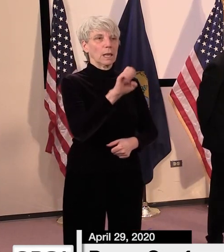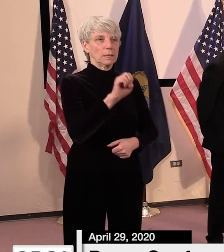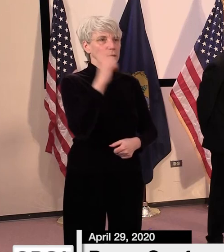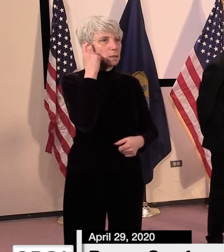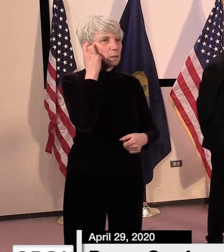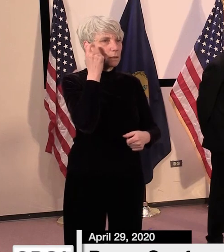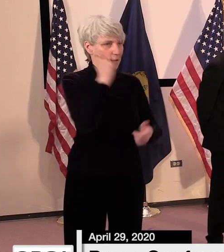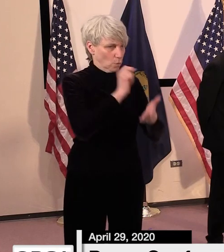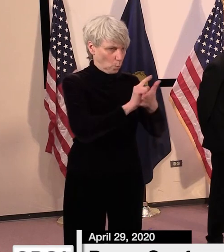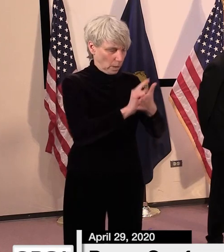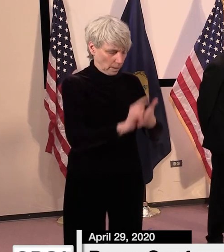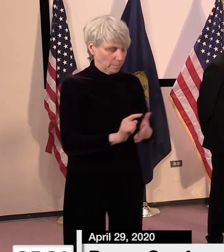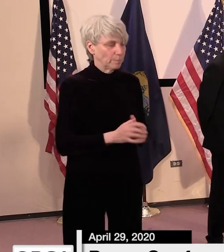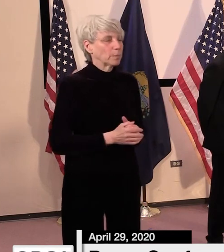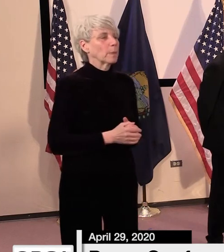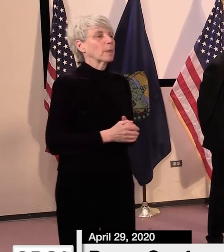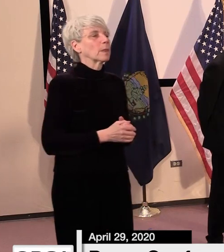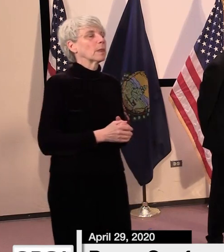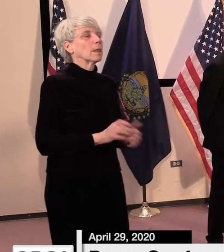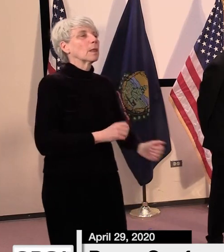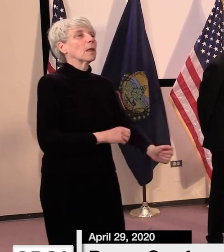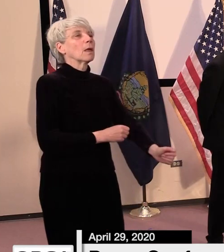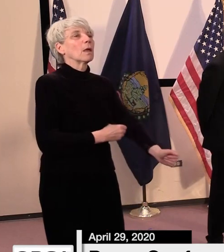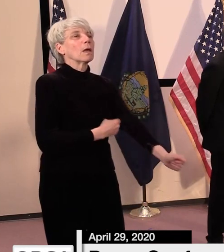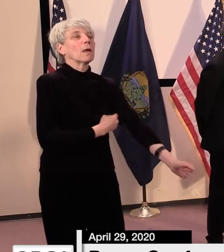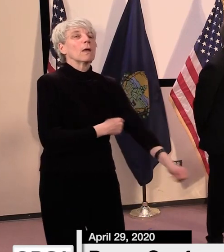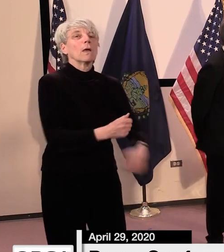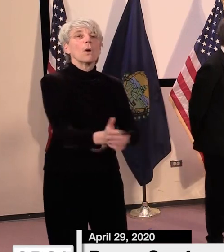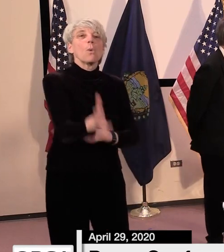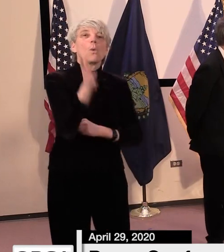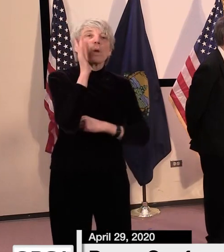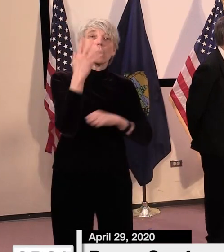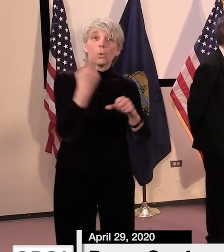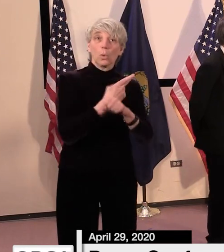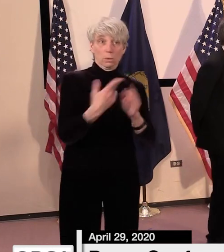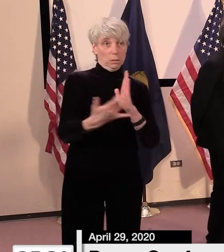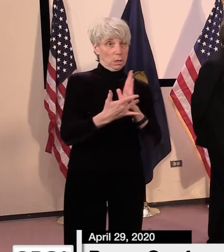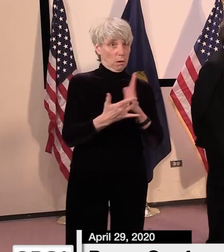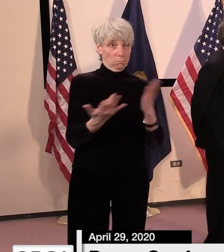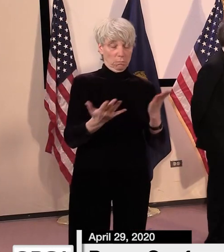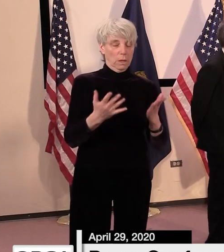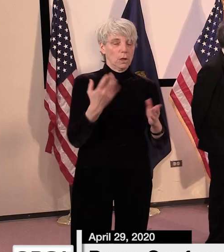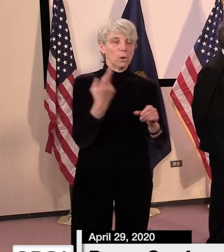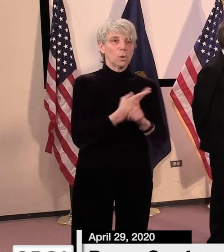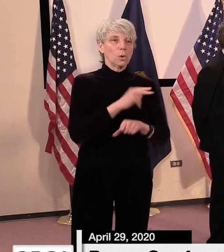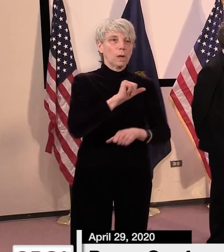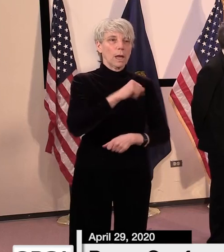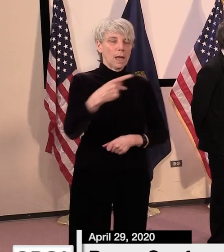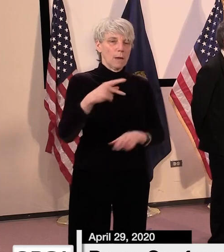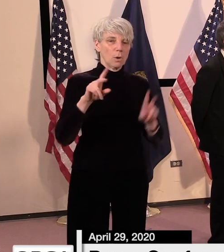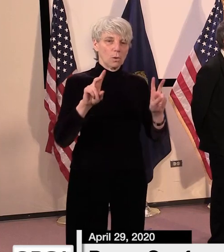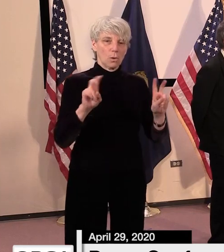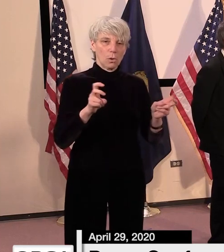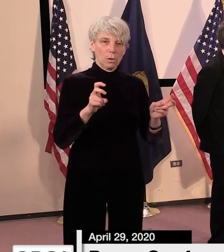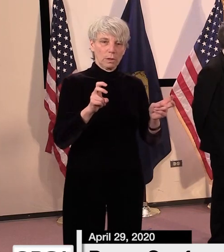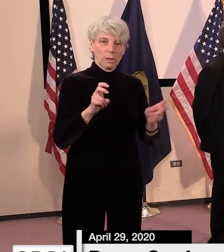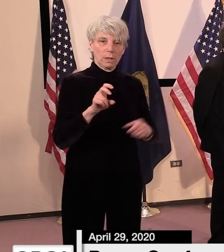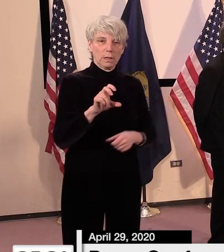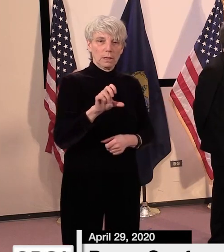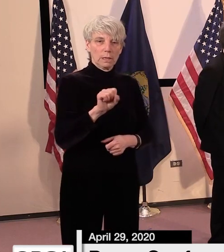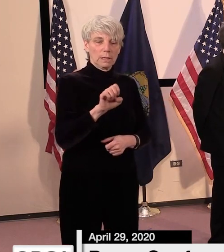week. And we'll use technology to help in these efforts using an app called Sarah Alert, a